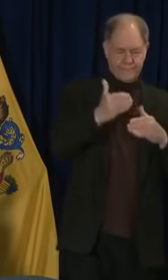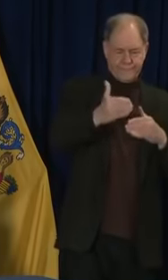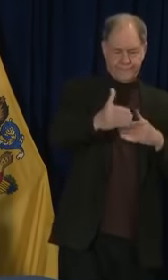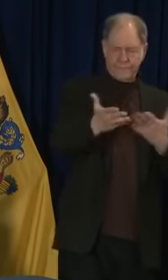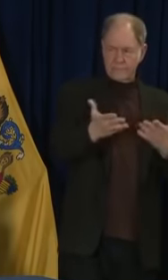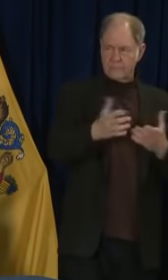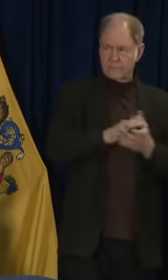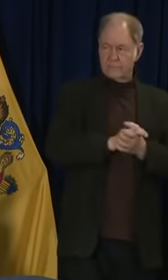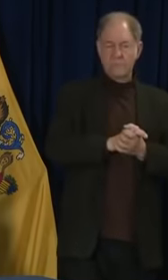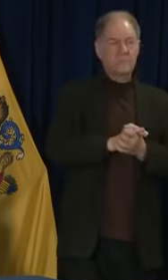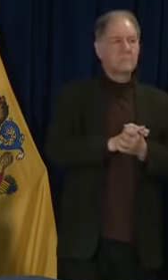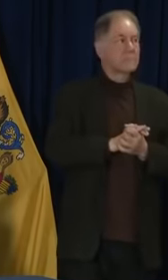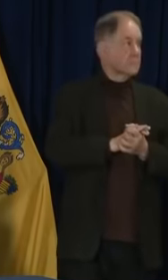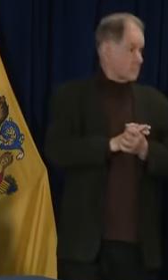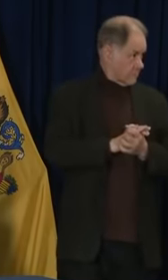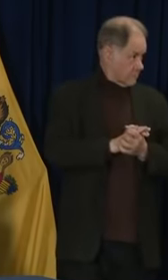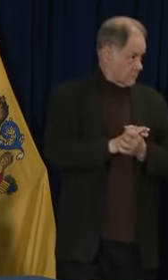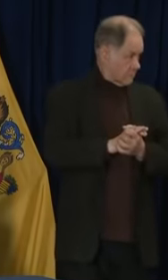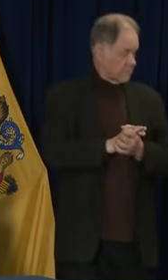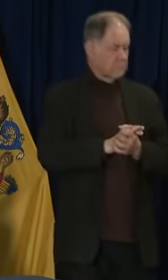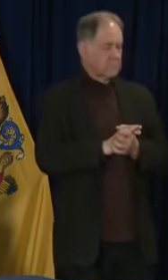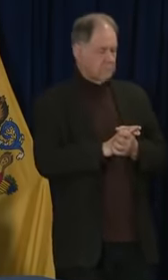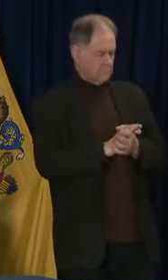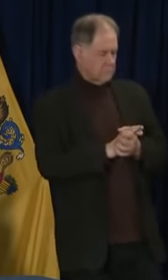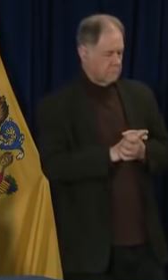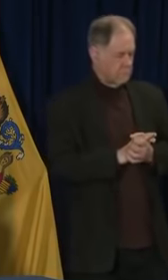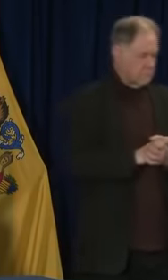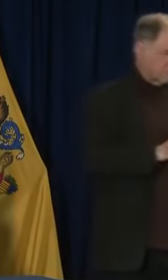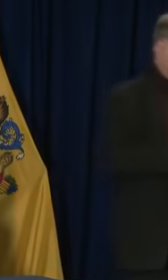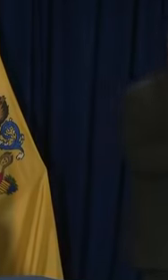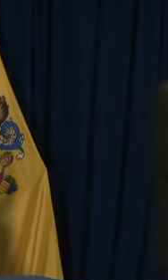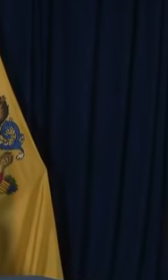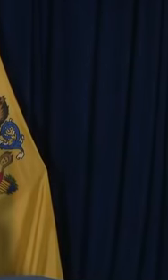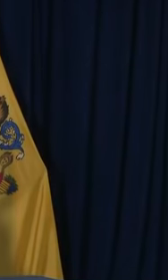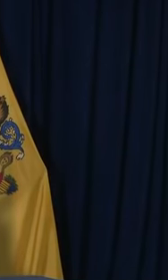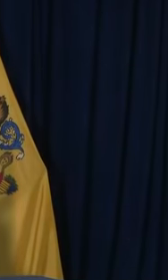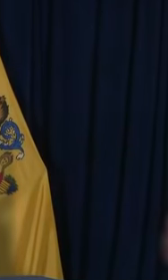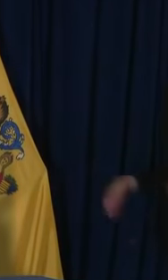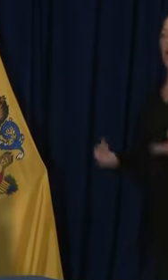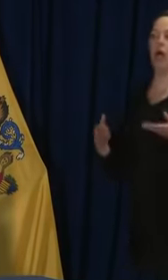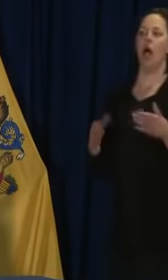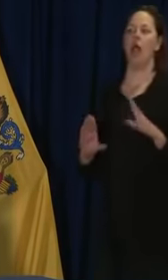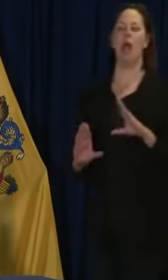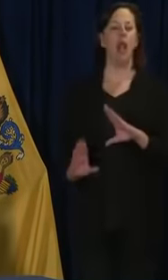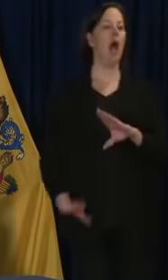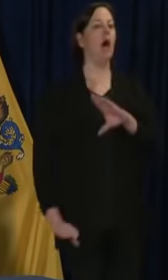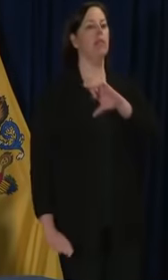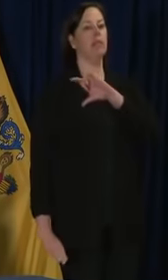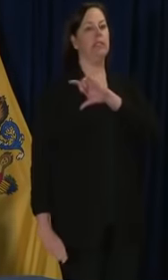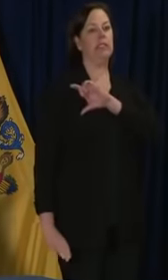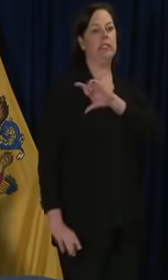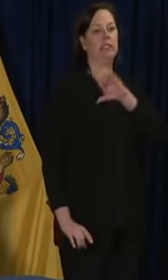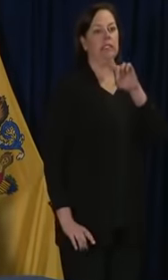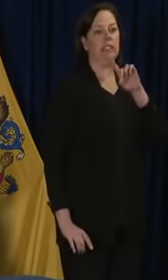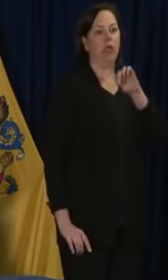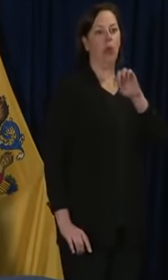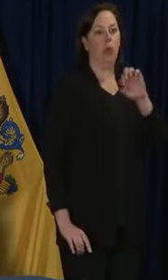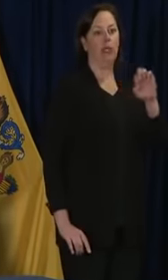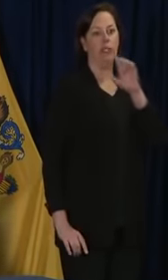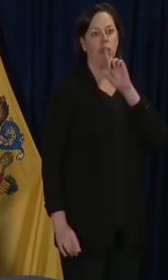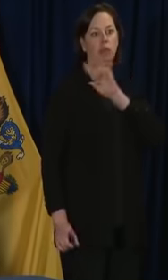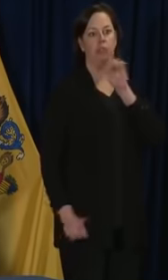schools. And I'll let Lamont and Pat jump in here. This is largely to make sure, as I said, beginning